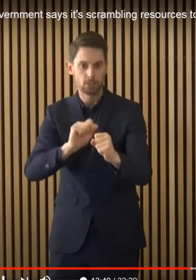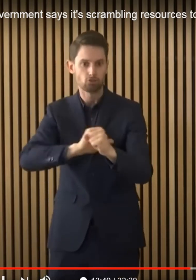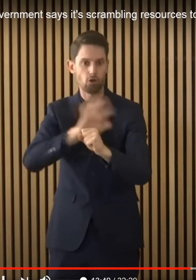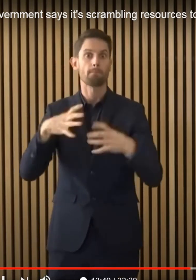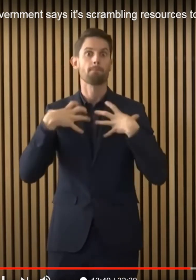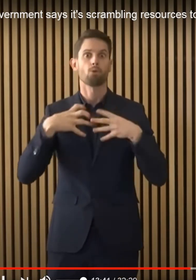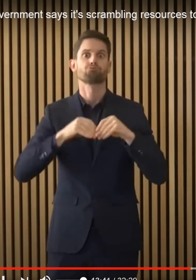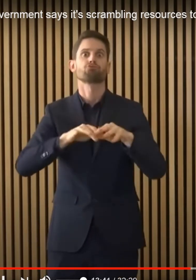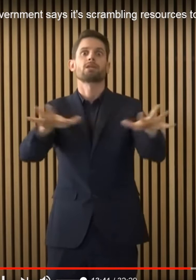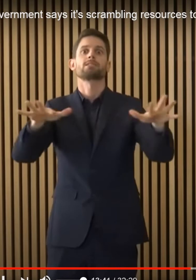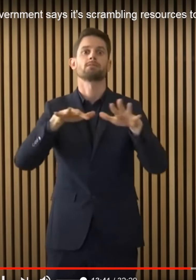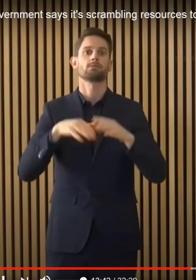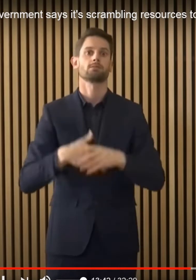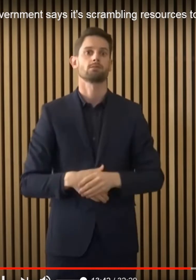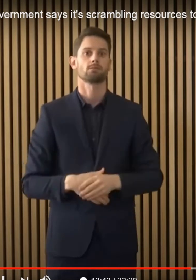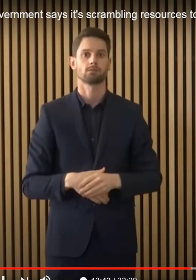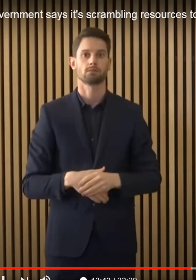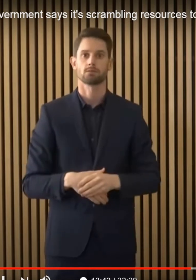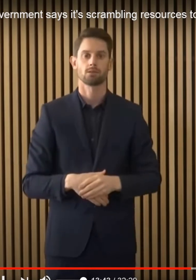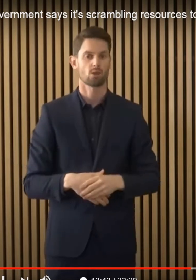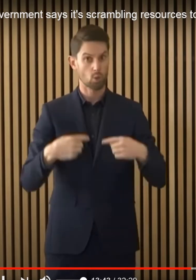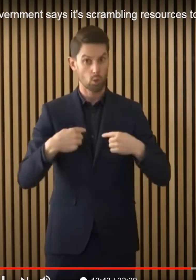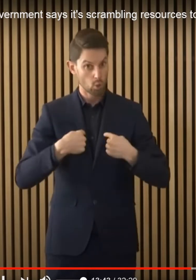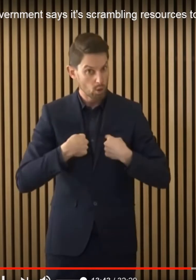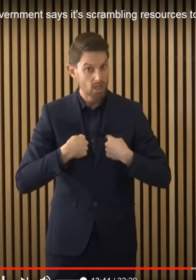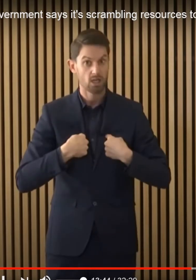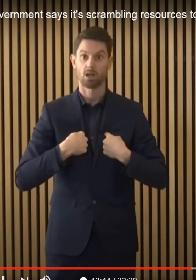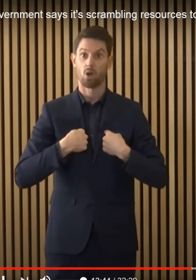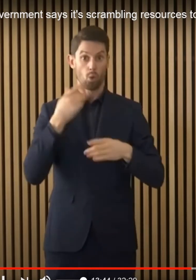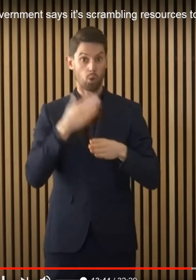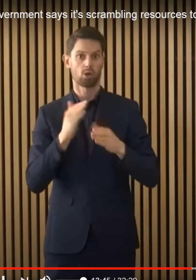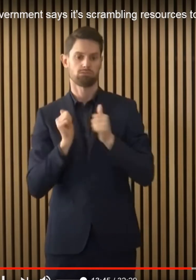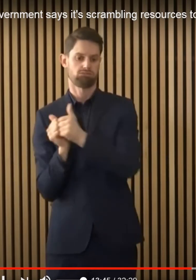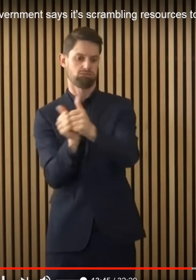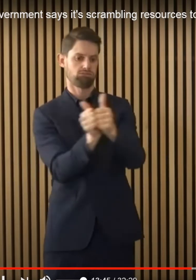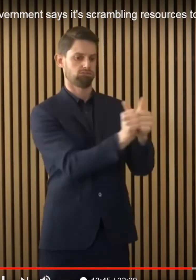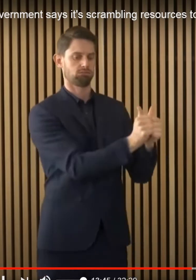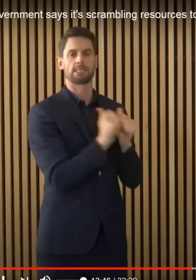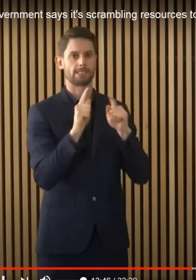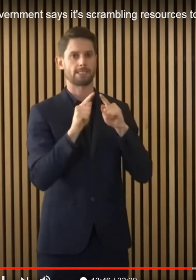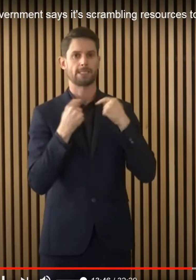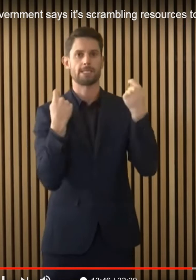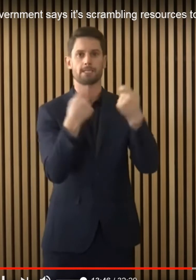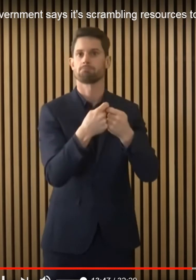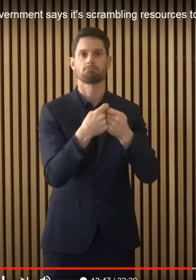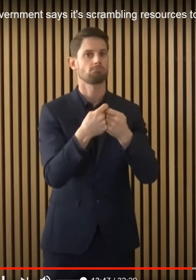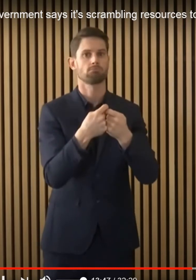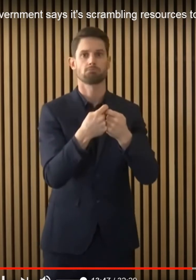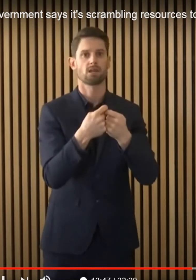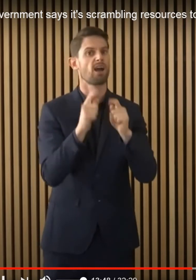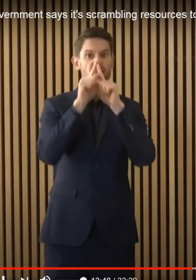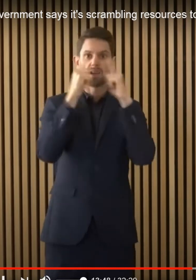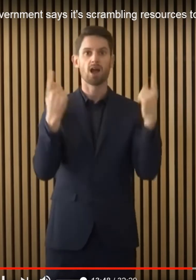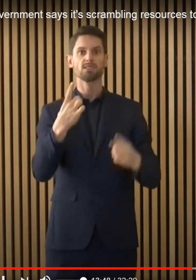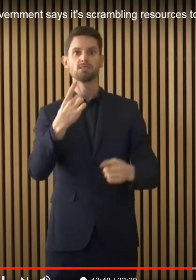in. No single person, no single organisation, no single government can deal with